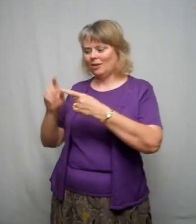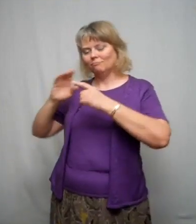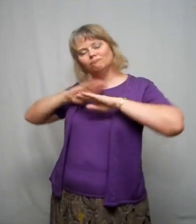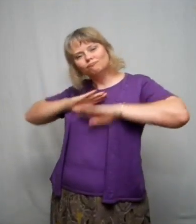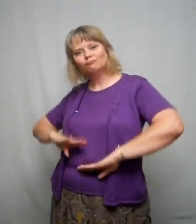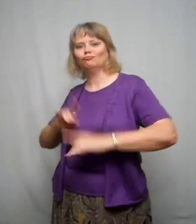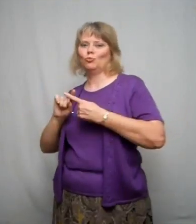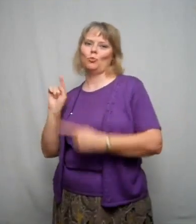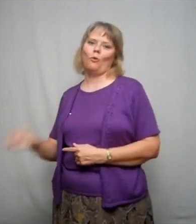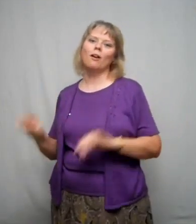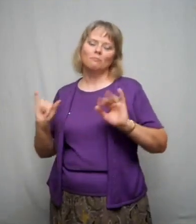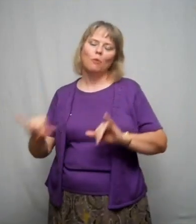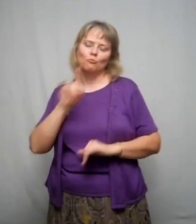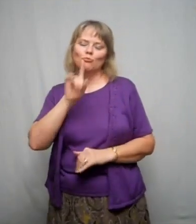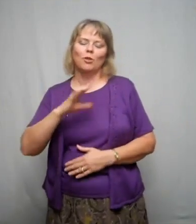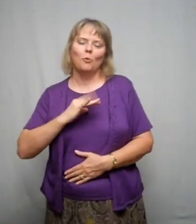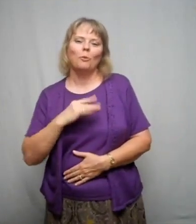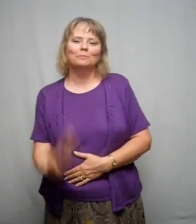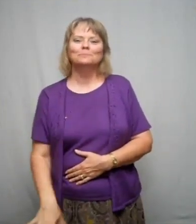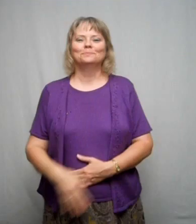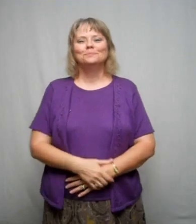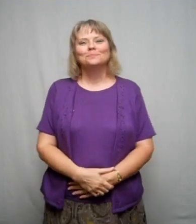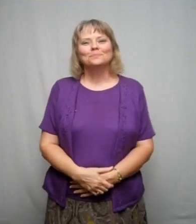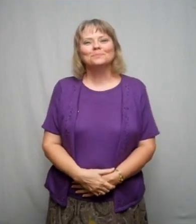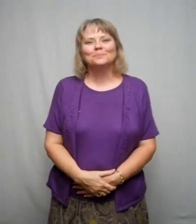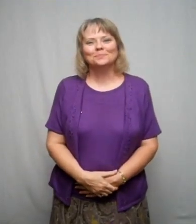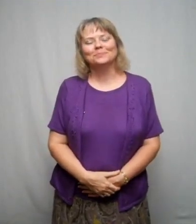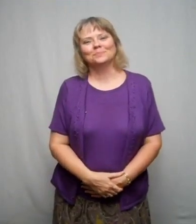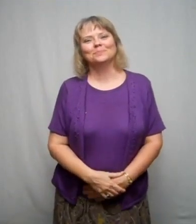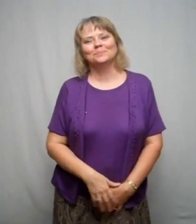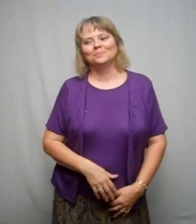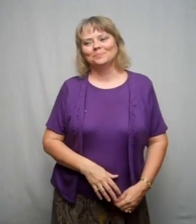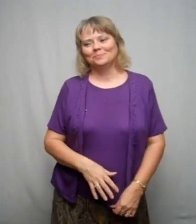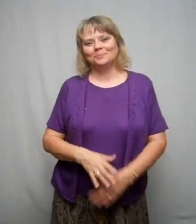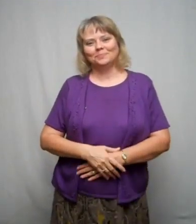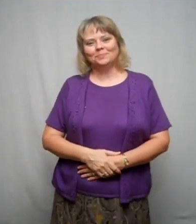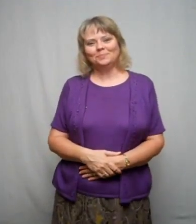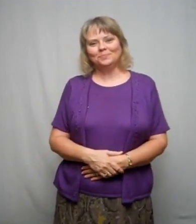God understood that she didn't know how to communicate with other people, and He was going to take care of it.